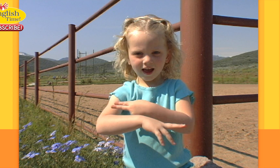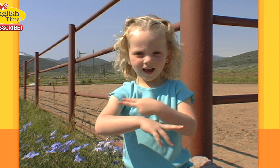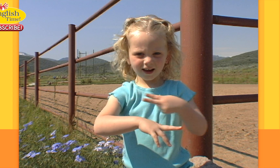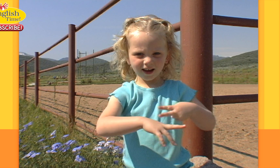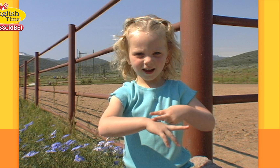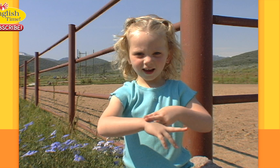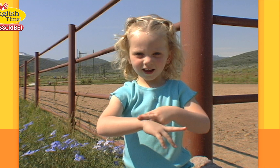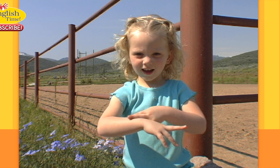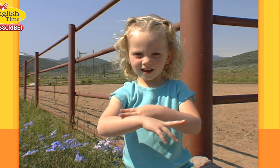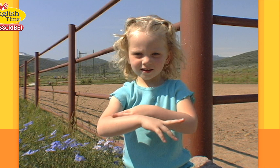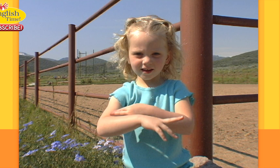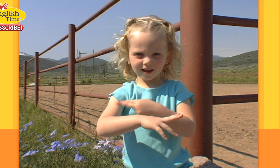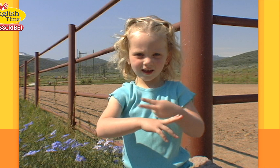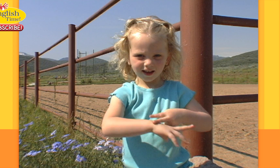Sheep.